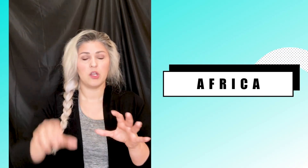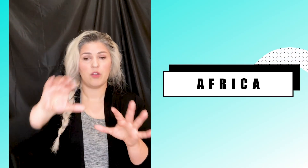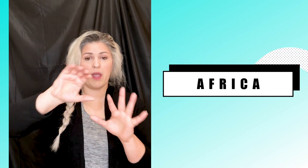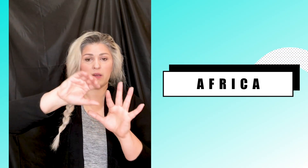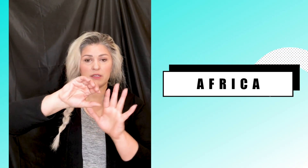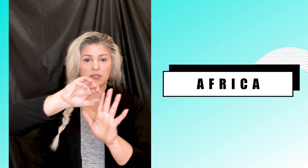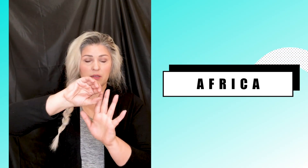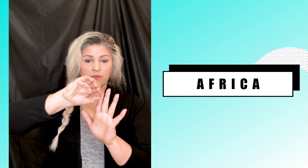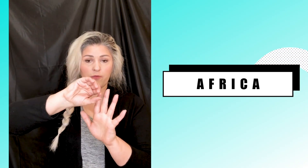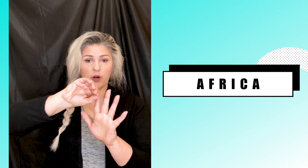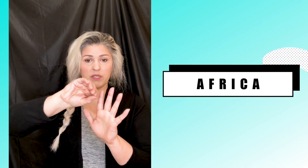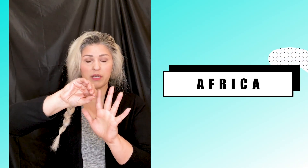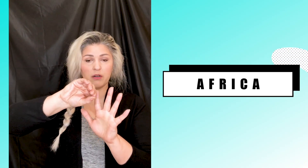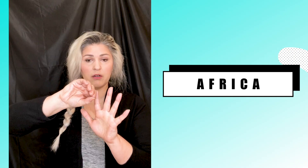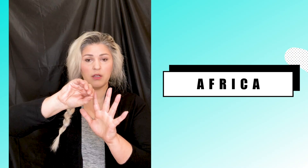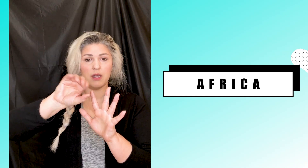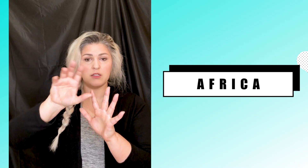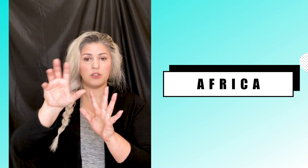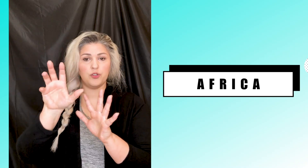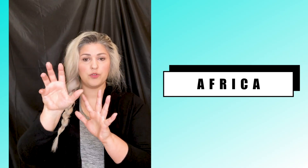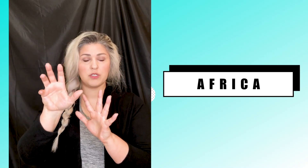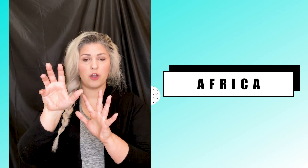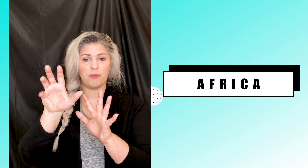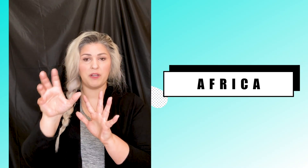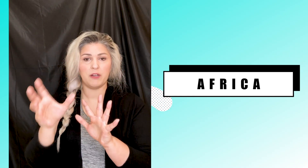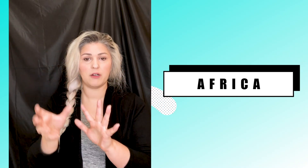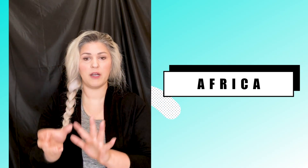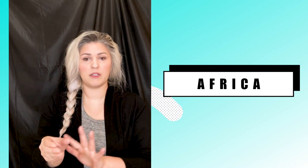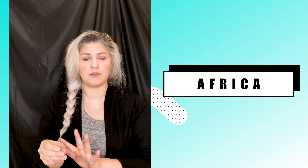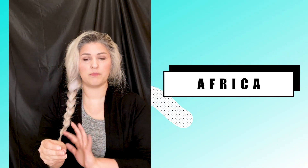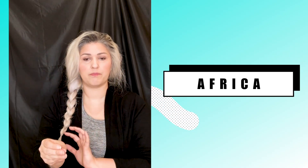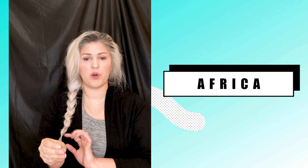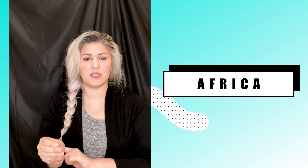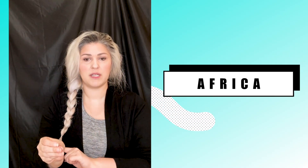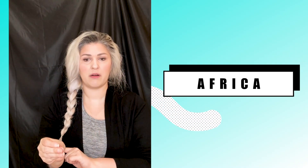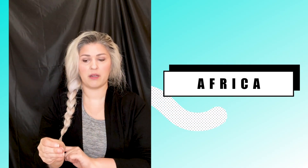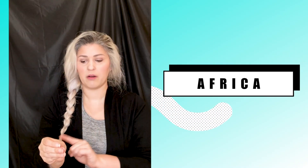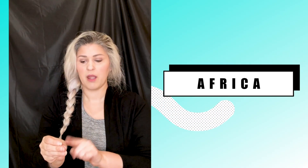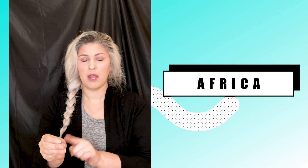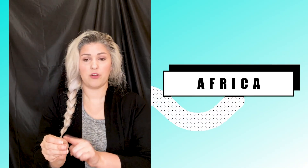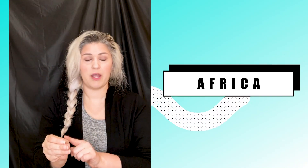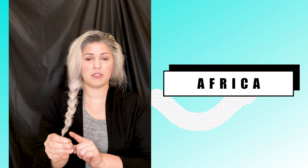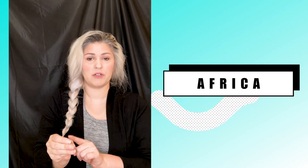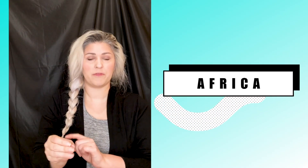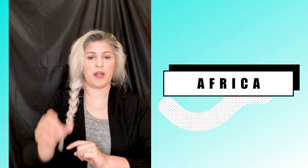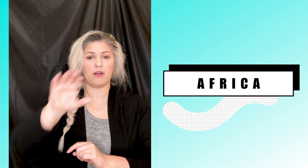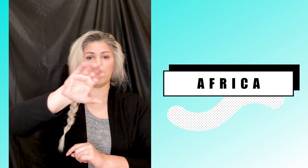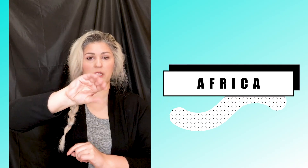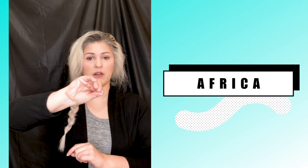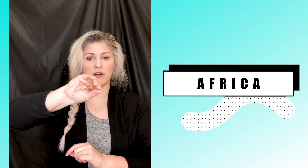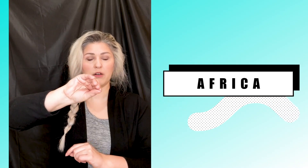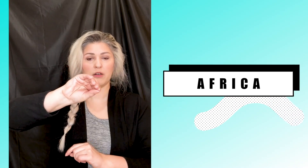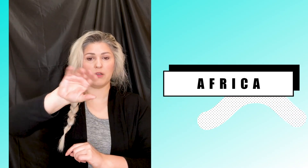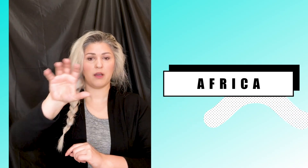it. Your hand is formed here. It's loose and open here, and it's pointed down here. And your hands are at a different